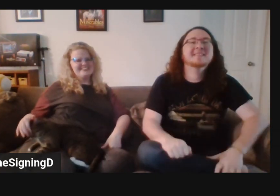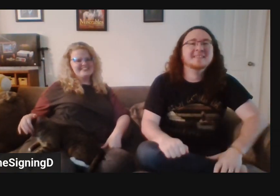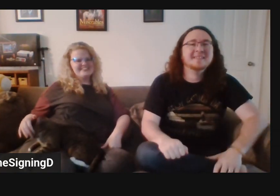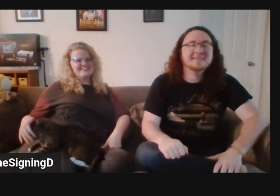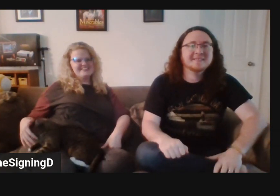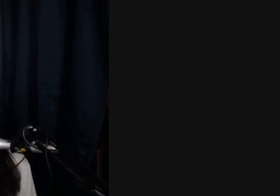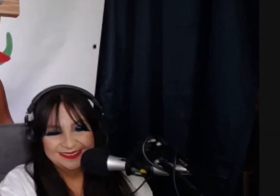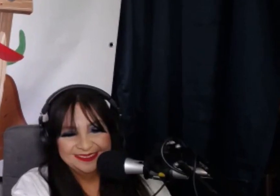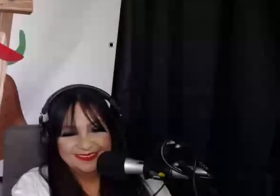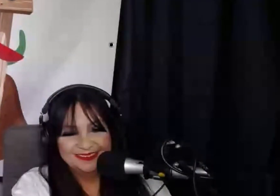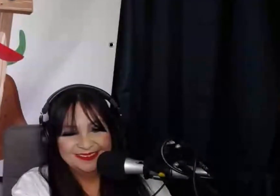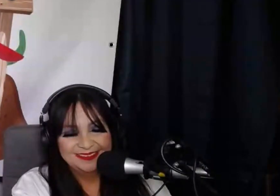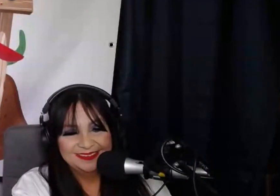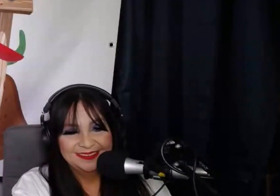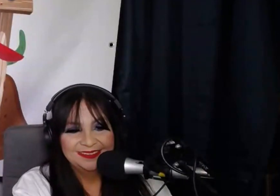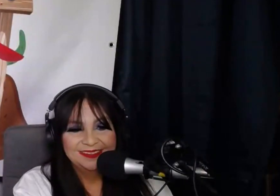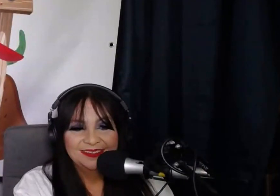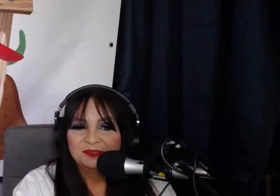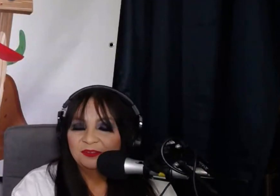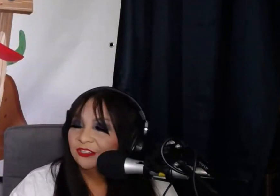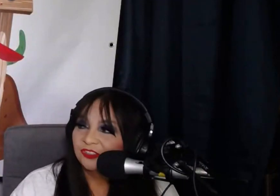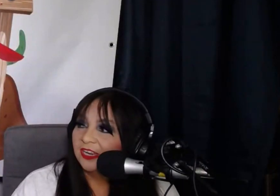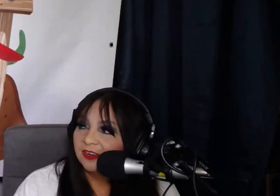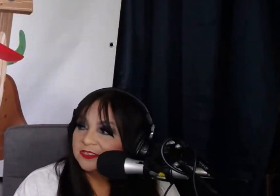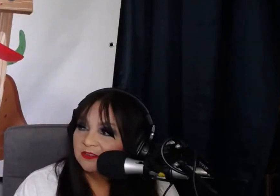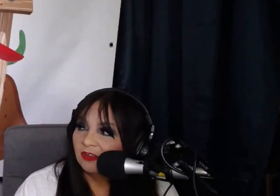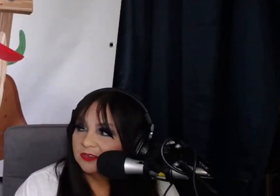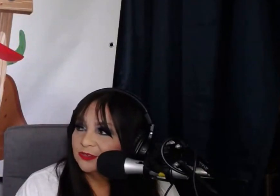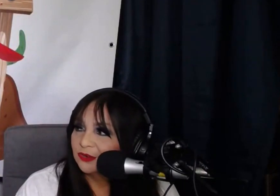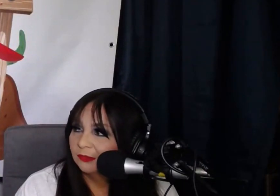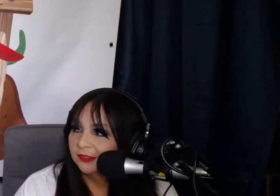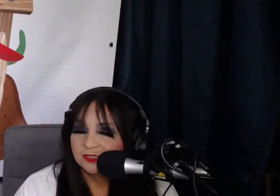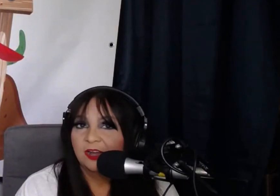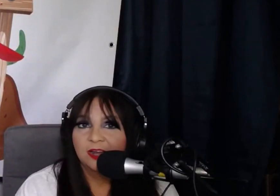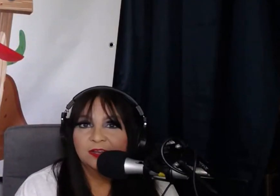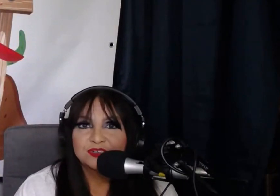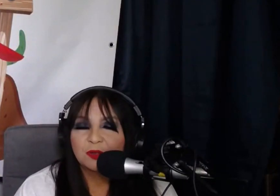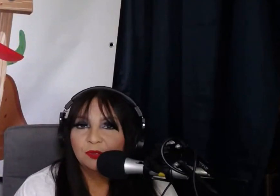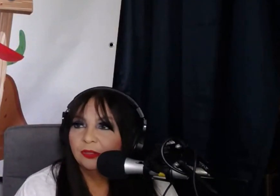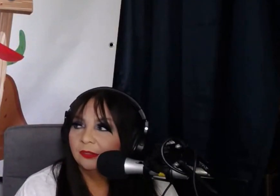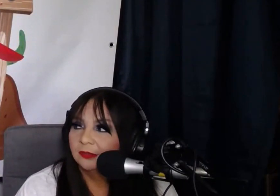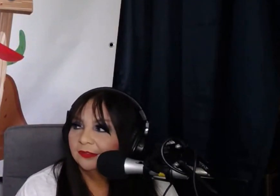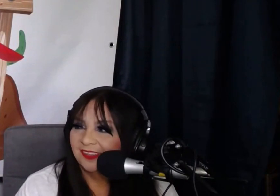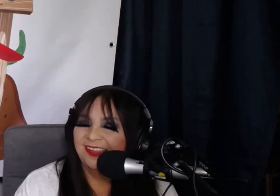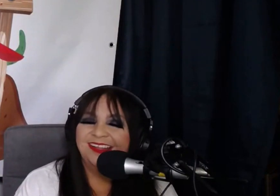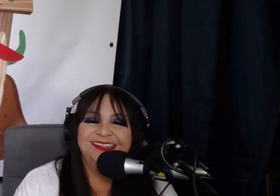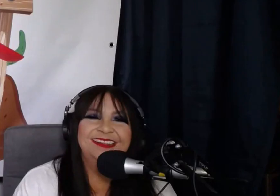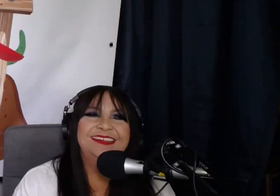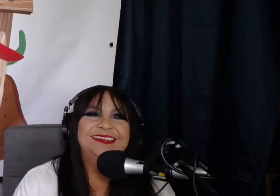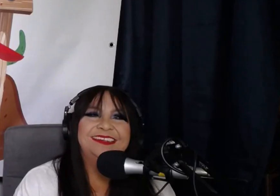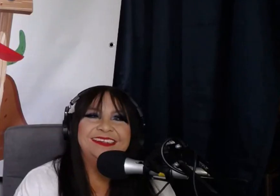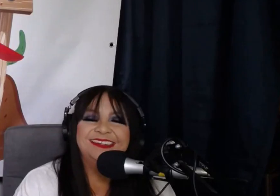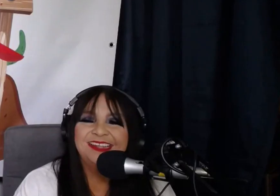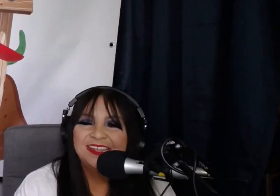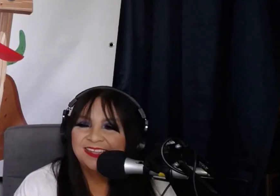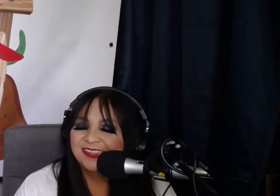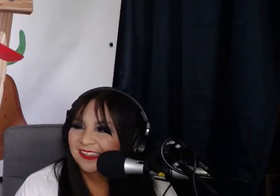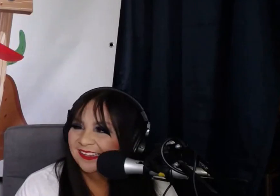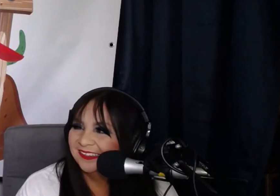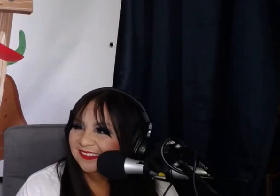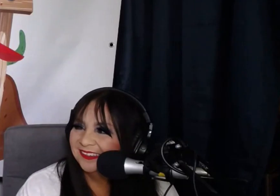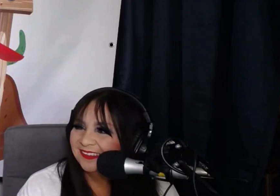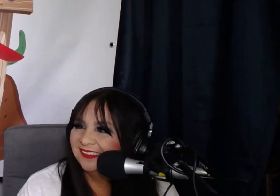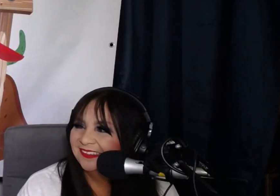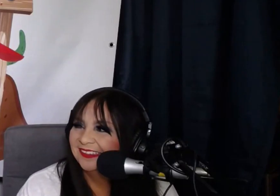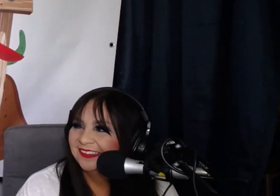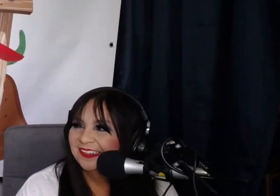Bye. Bye. You're just going to get us in all kinds of trouble. Get Derek in trouble. No, not at